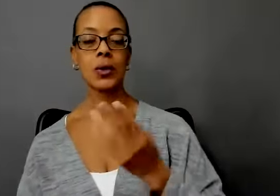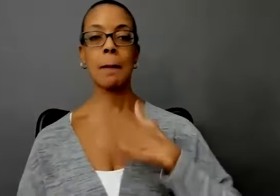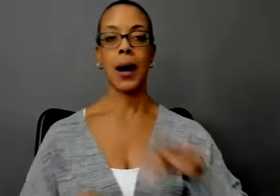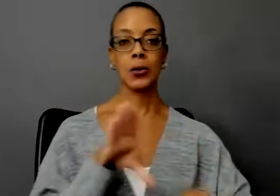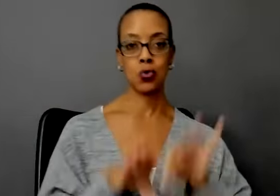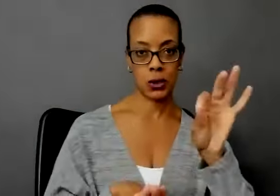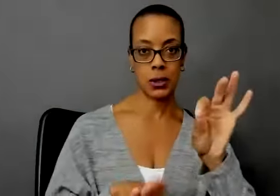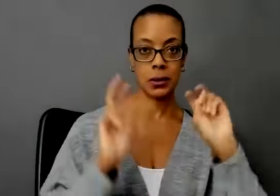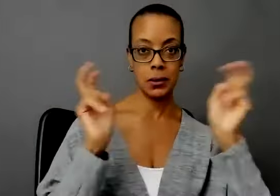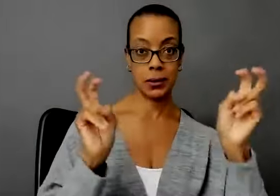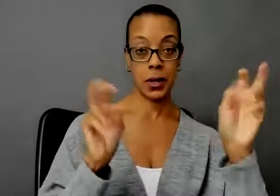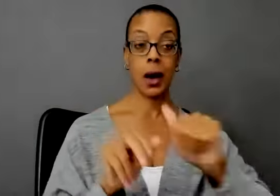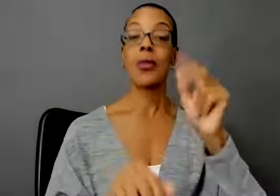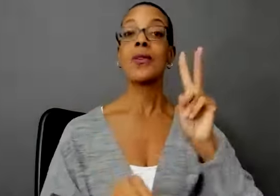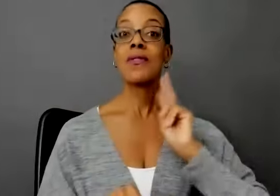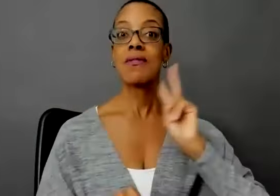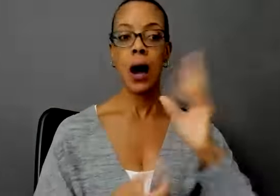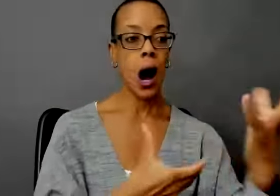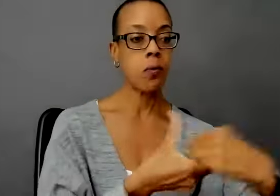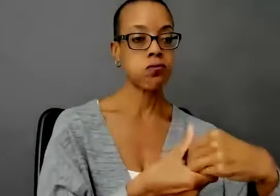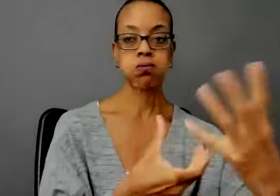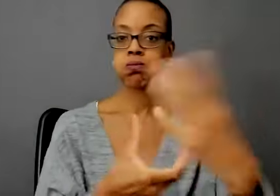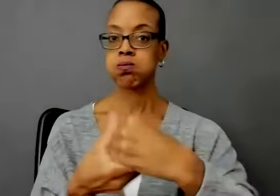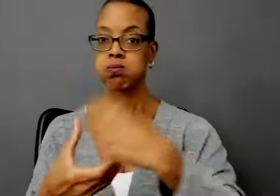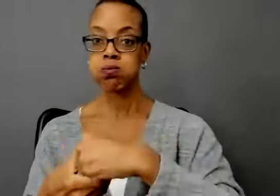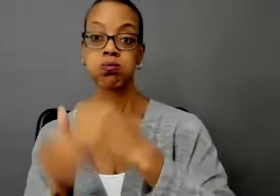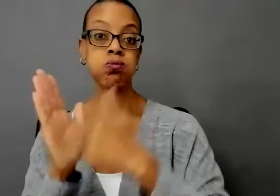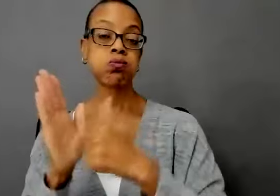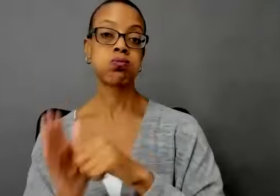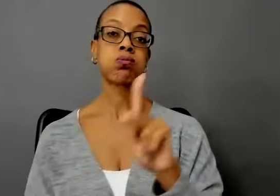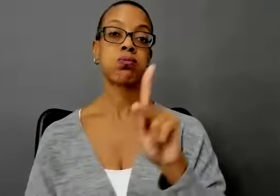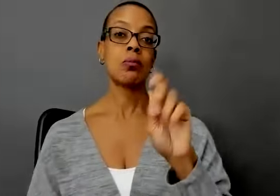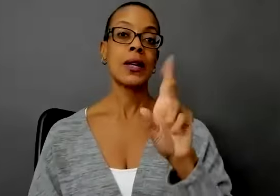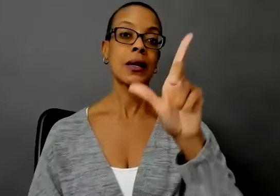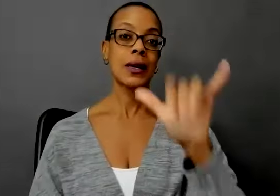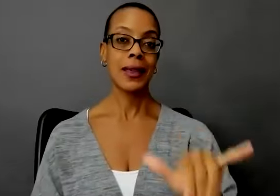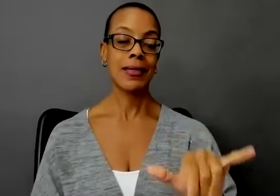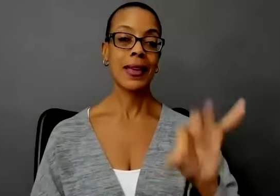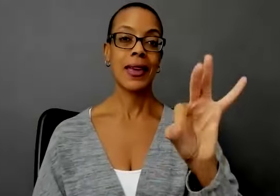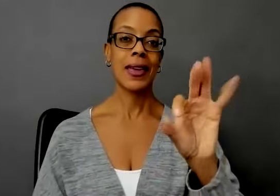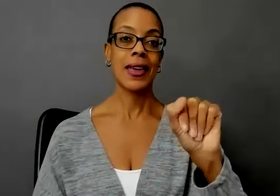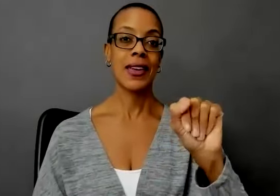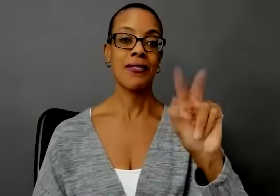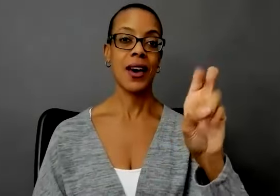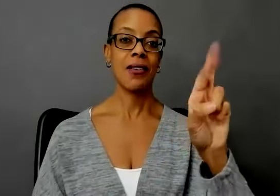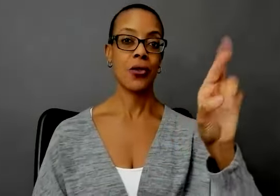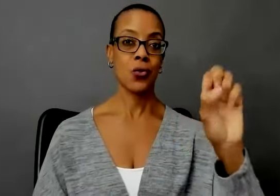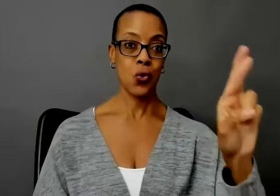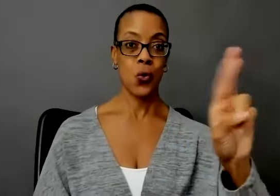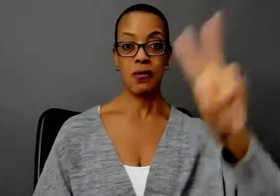other victims who were involved. For example, Kelly Favreau in Victoria had been in touch with many people through